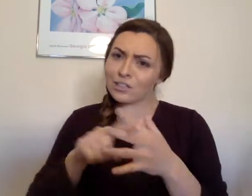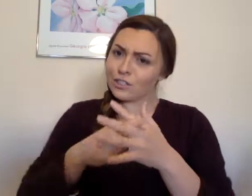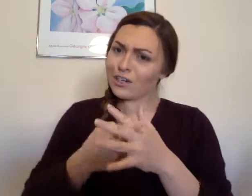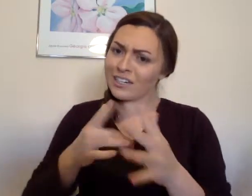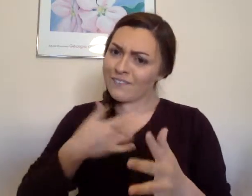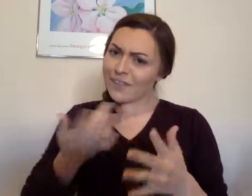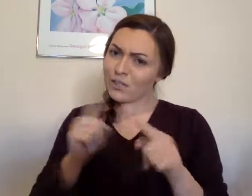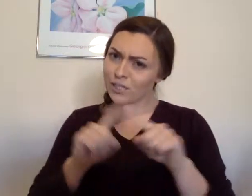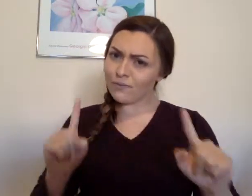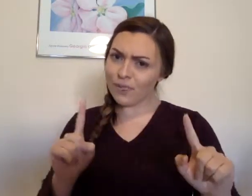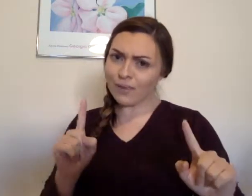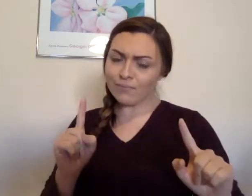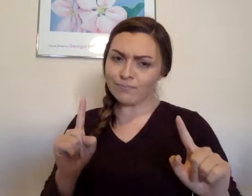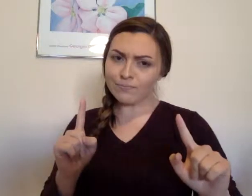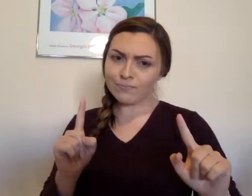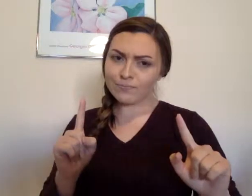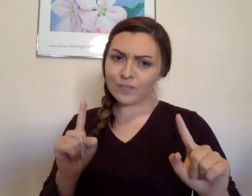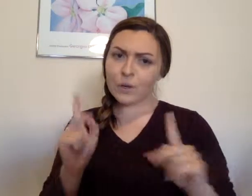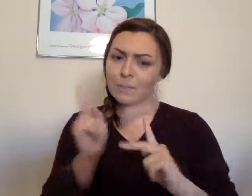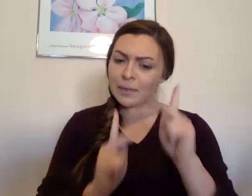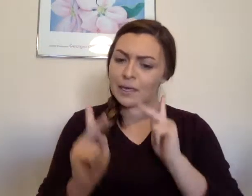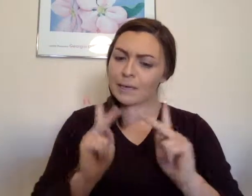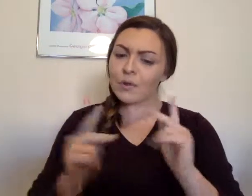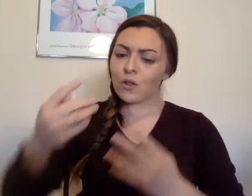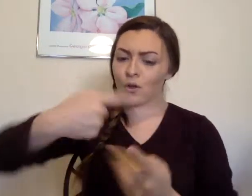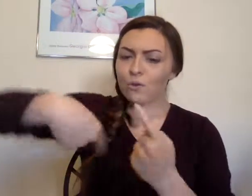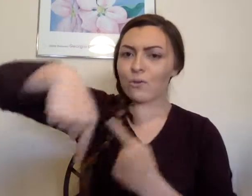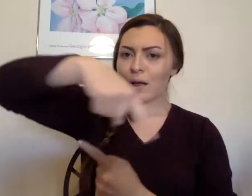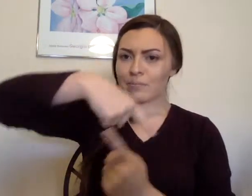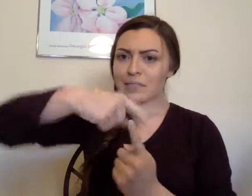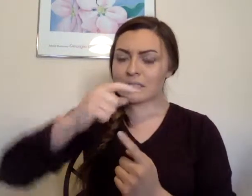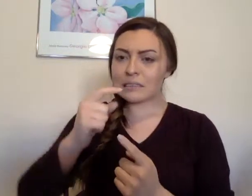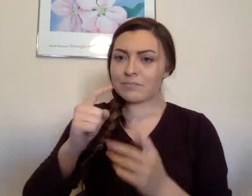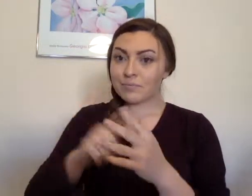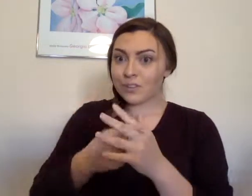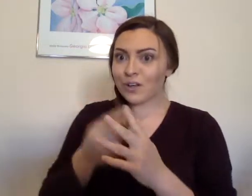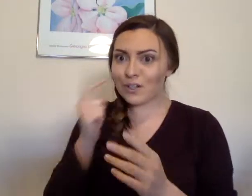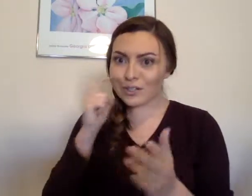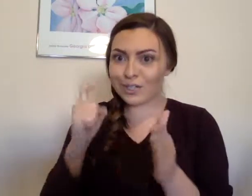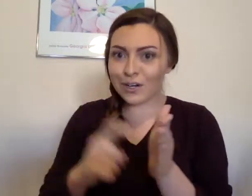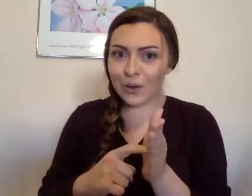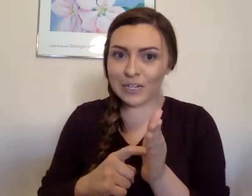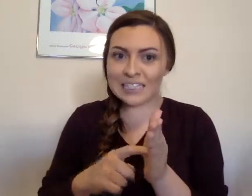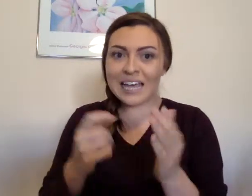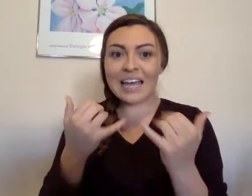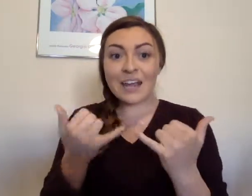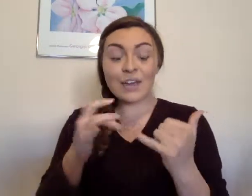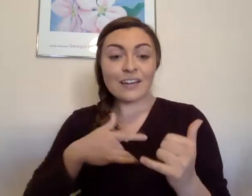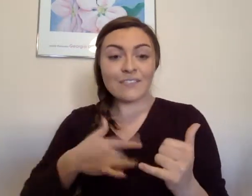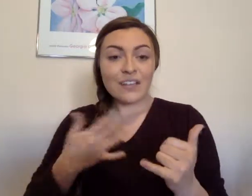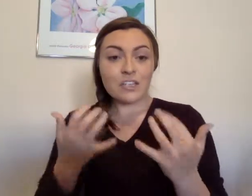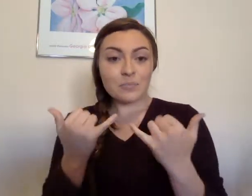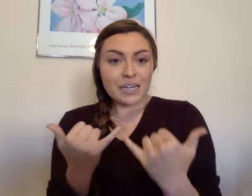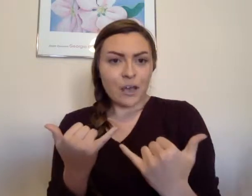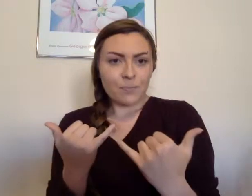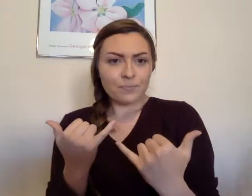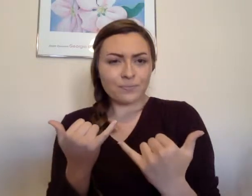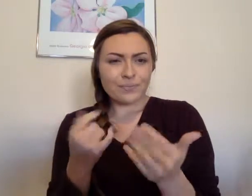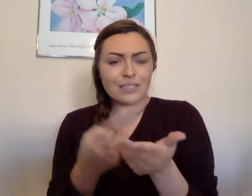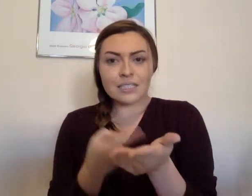And so people around me started to notice. Now, you can feel this with me right now. Some of you may have heard of this